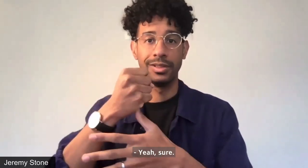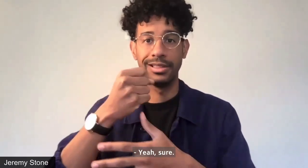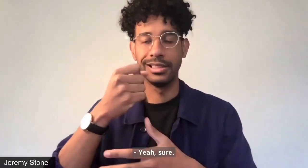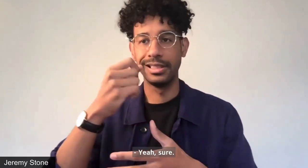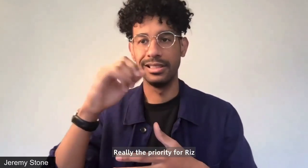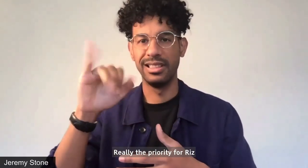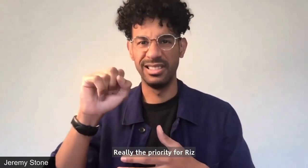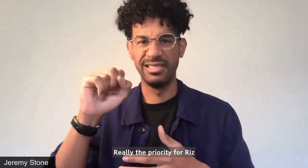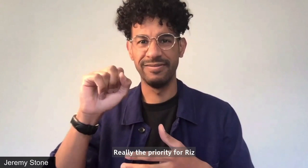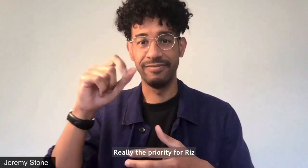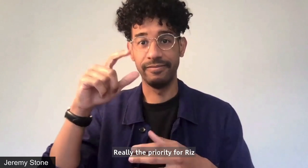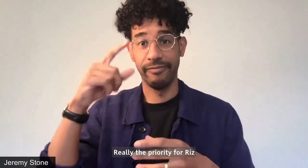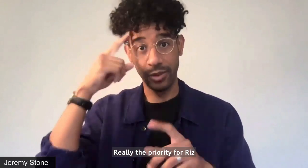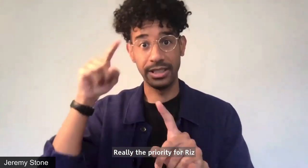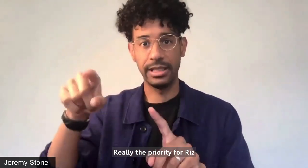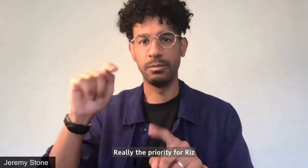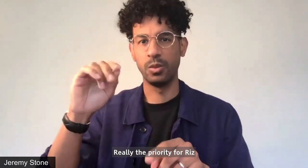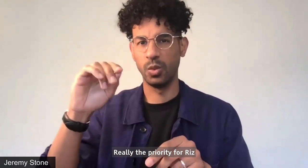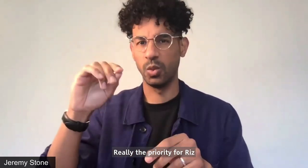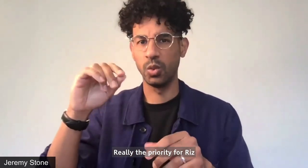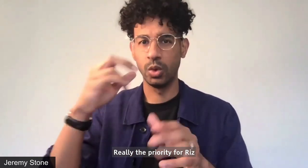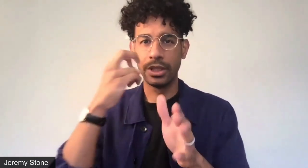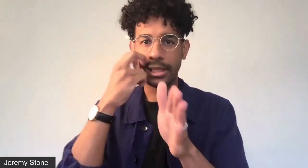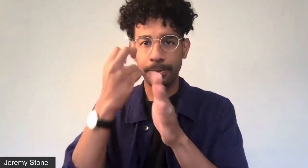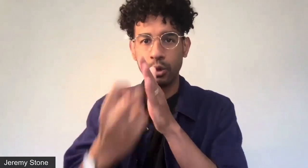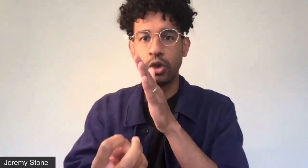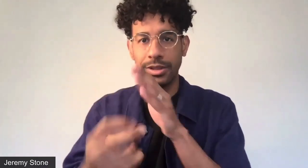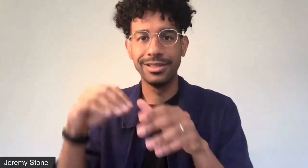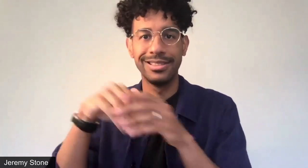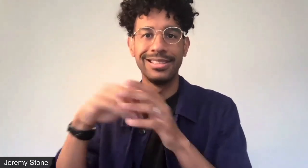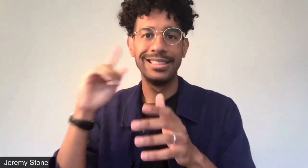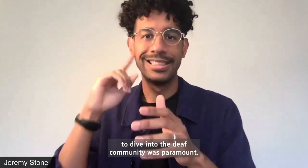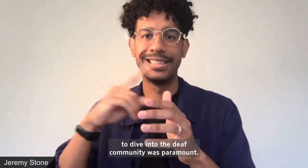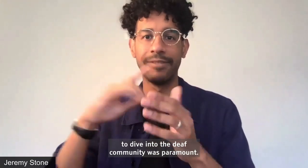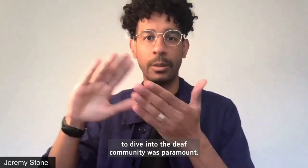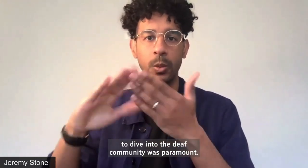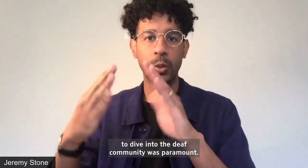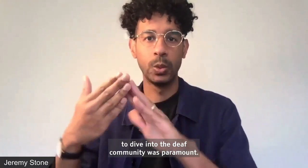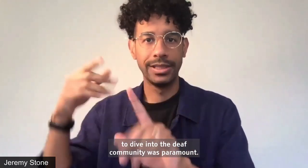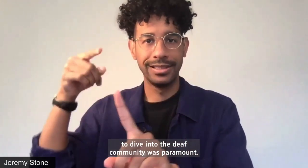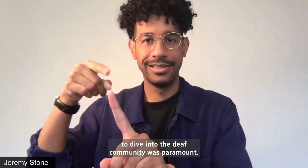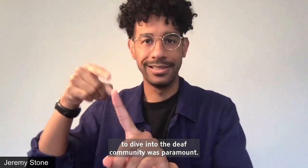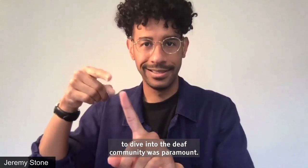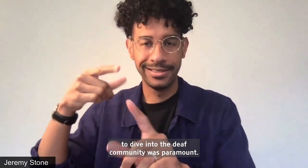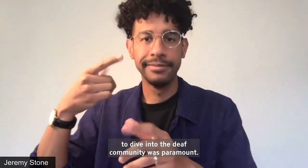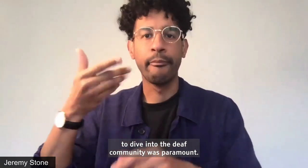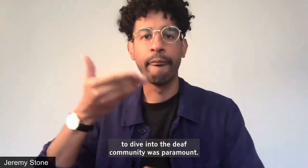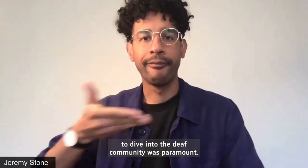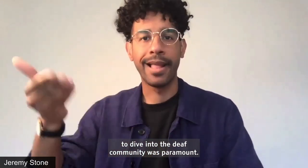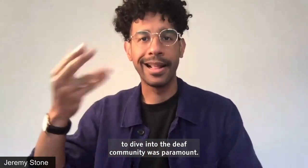Yeah, sure. Really, the priority for Riz to dive into the deaf